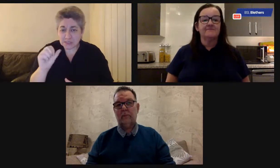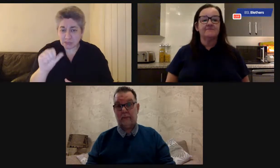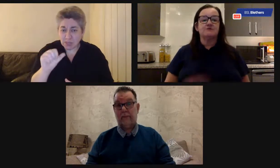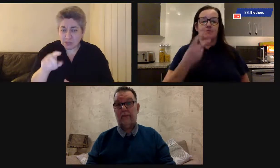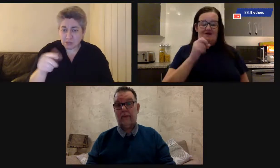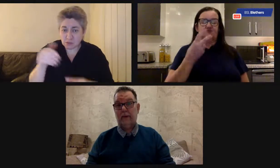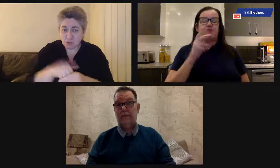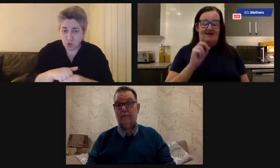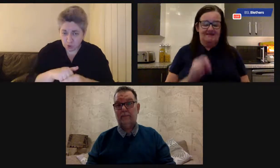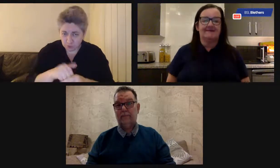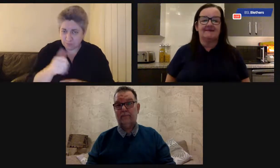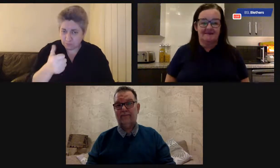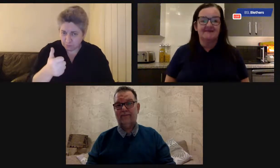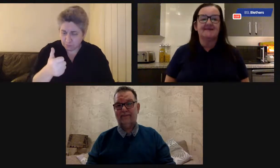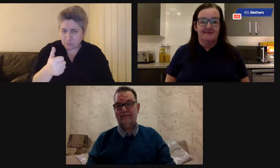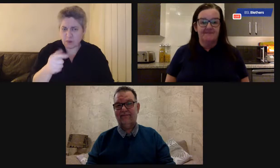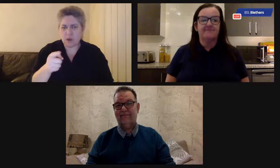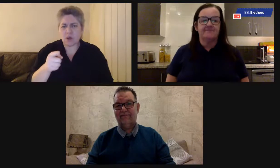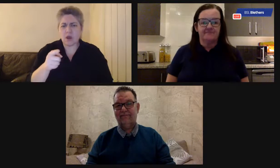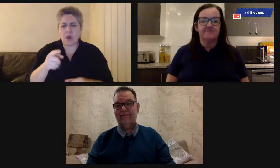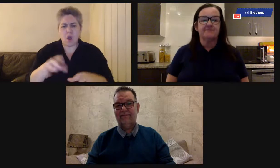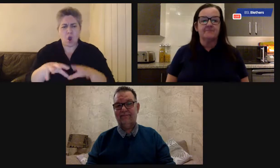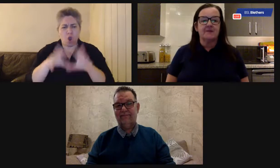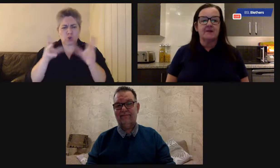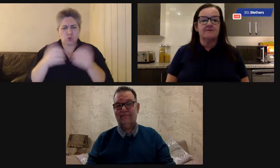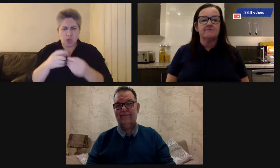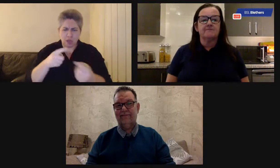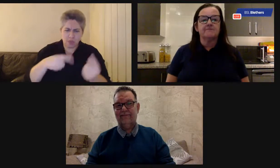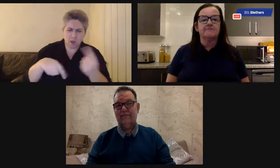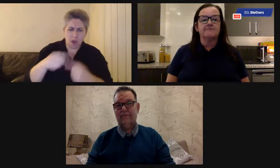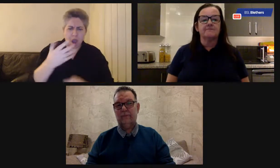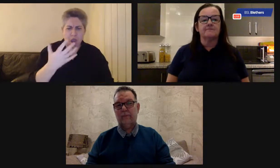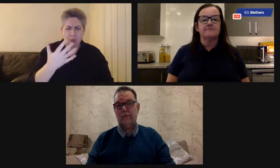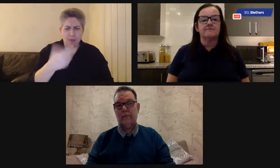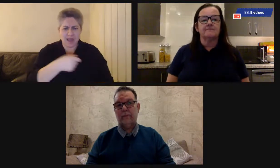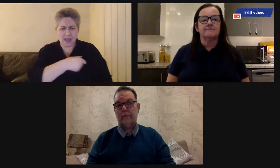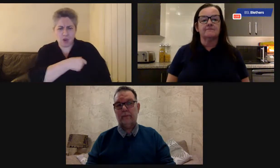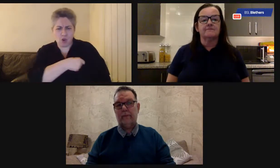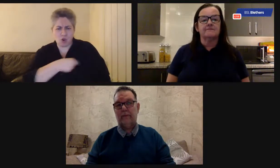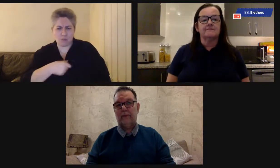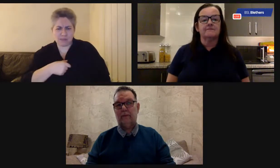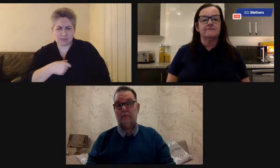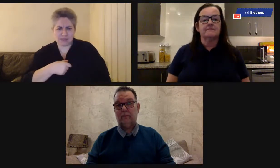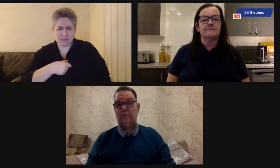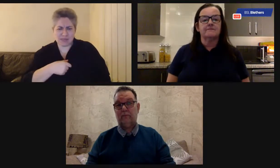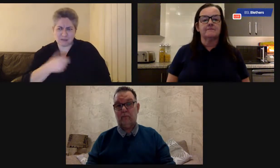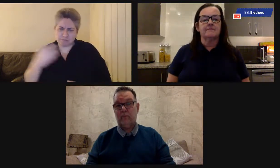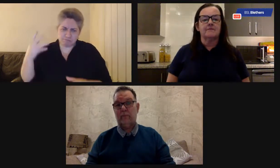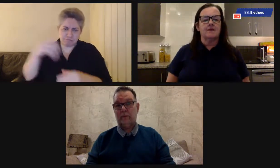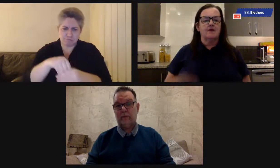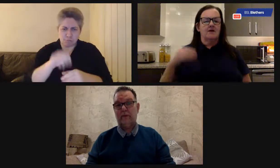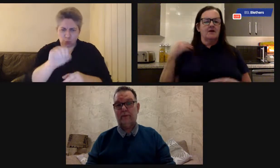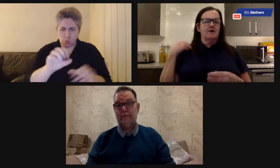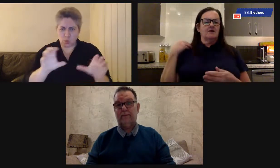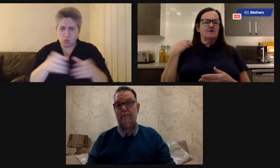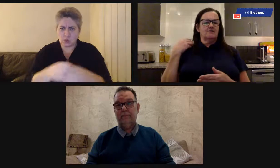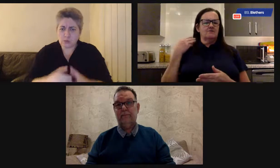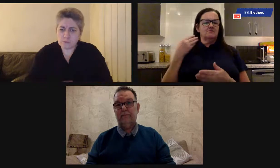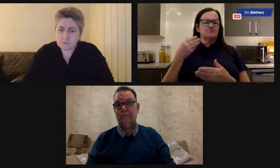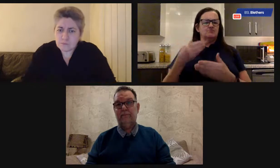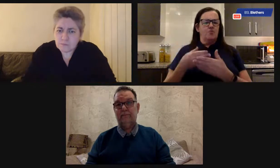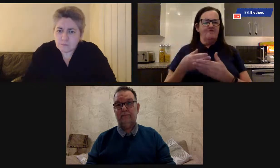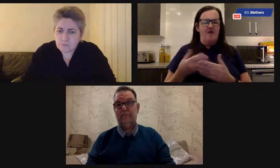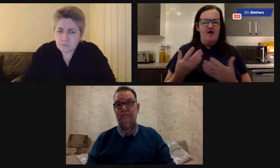involved 2 years ago in 2020? Is that correct? That's right, Avro. So, altogether, how many committee